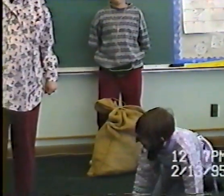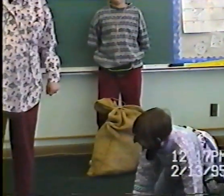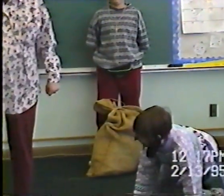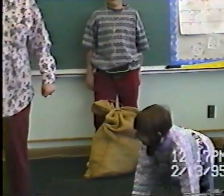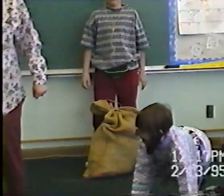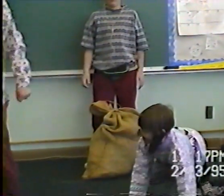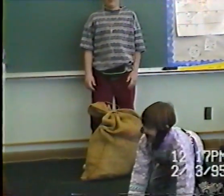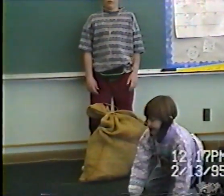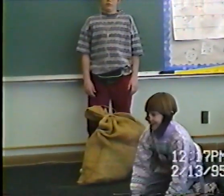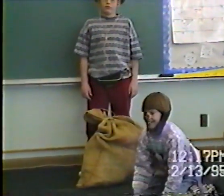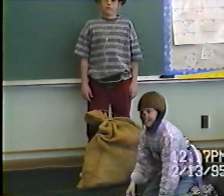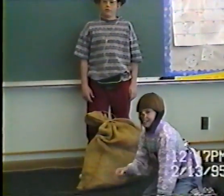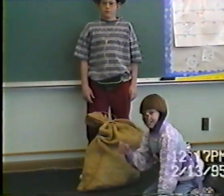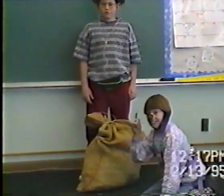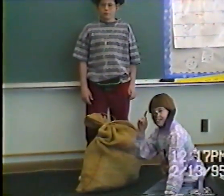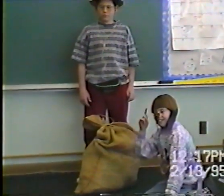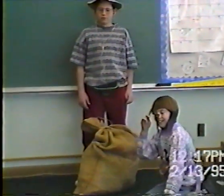Yes, sir. Three bags full.